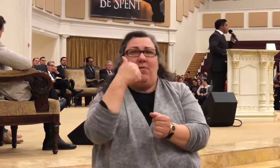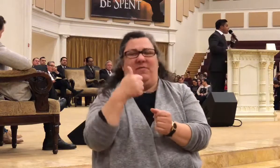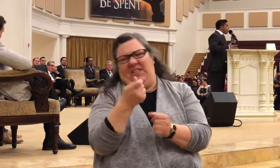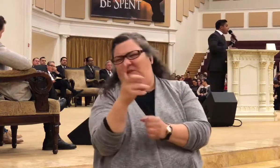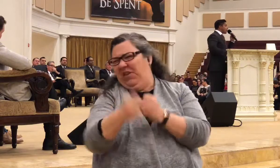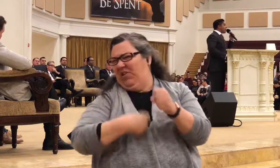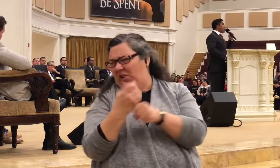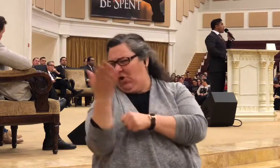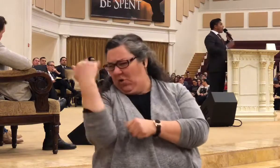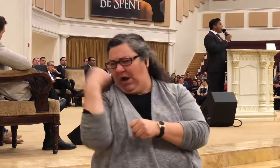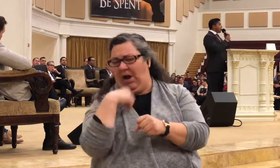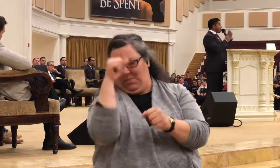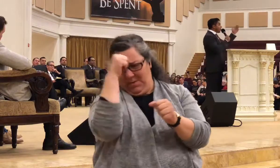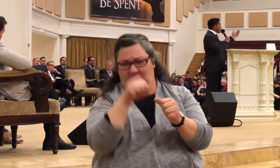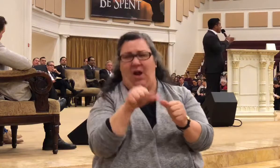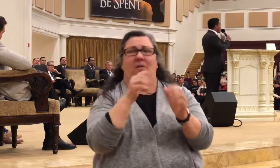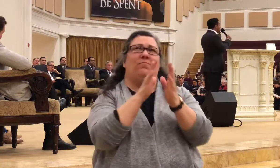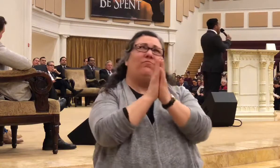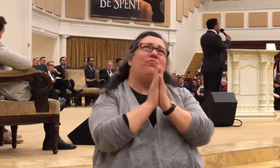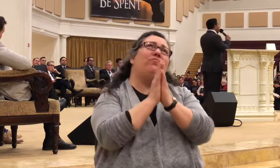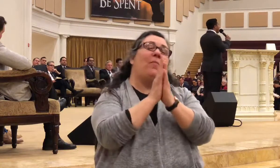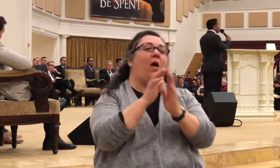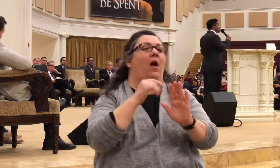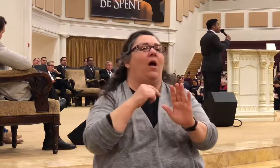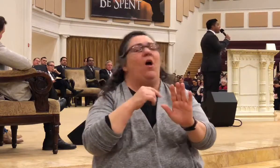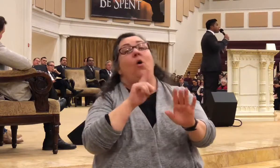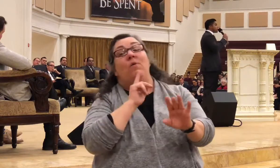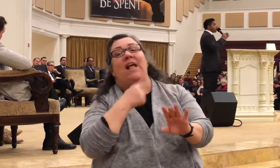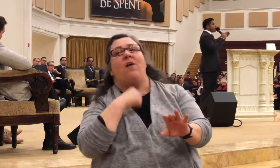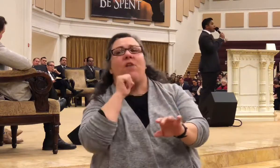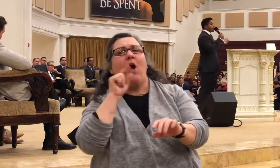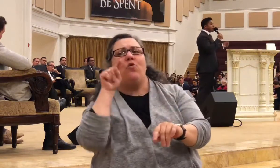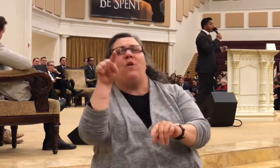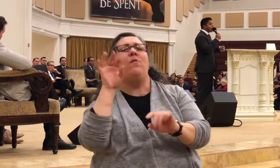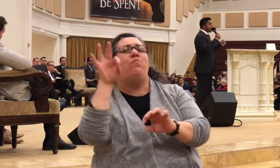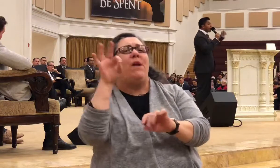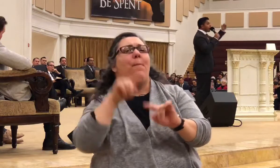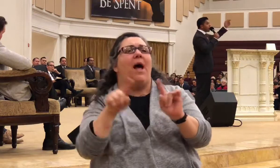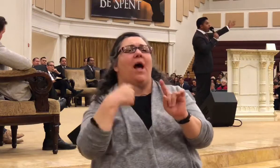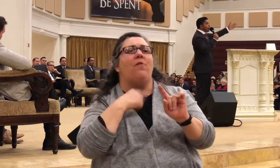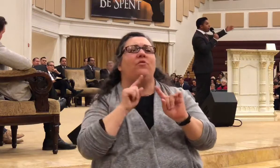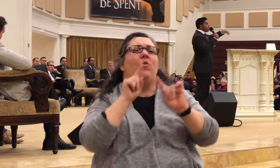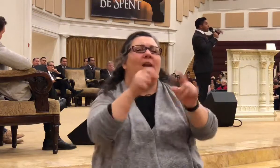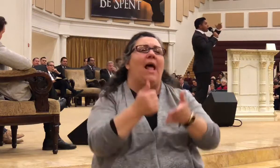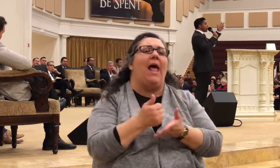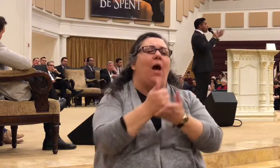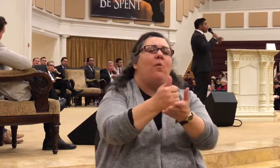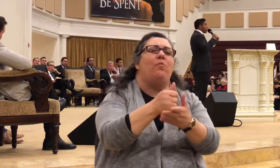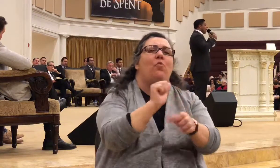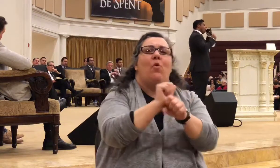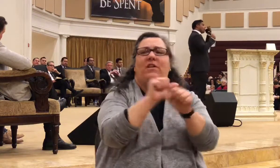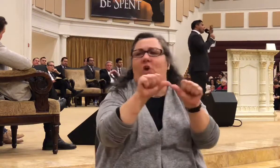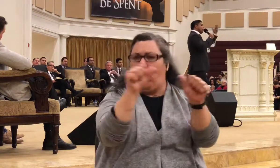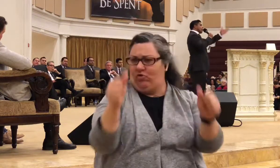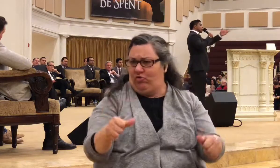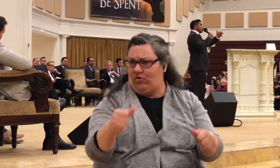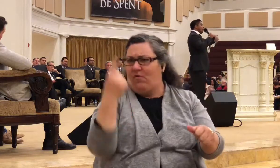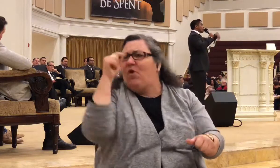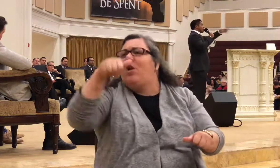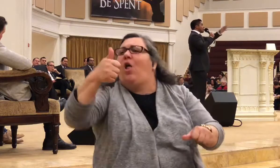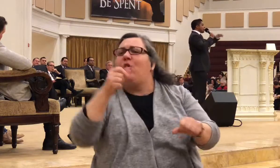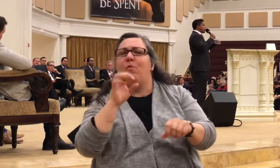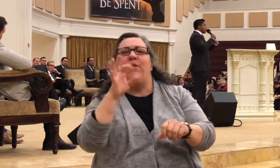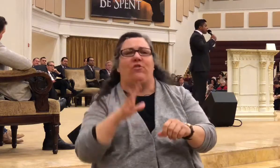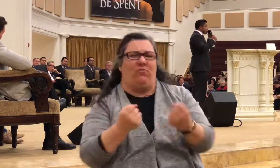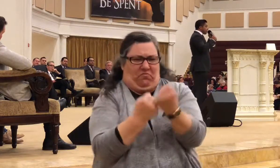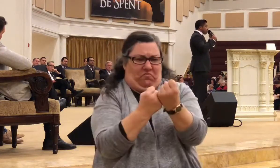was just talking to God, and I wasn't preaching, but I was going to help work the altars with another preacher. And I remember as we were there, we would